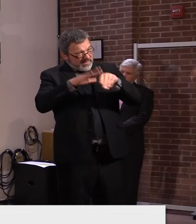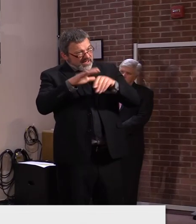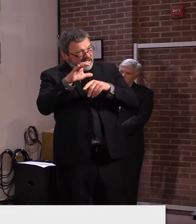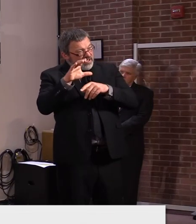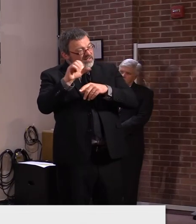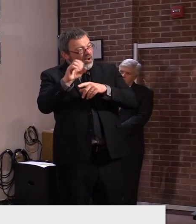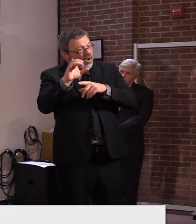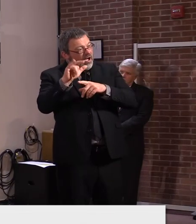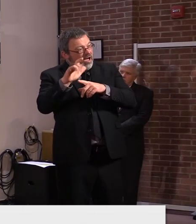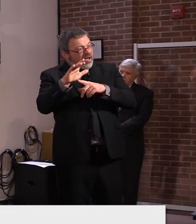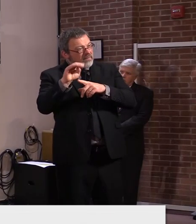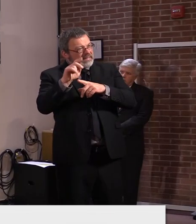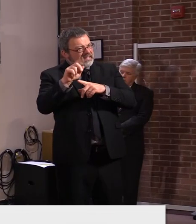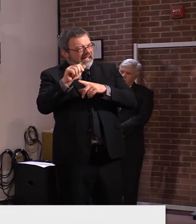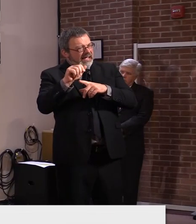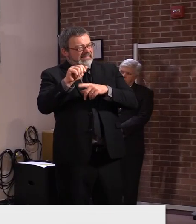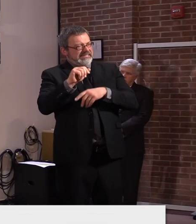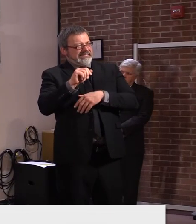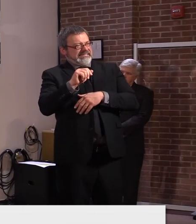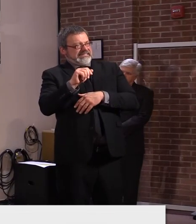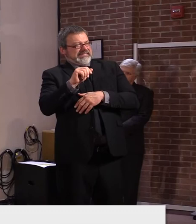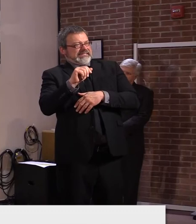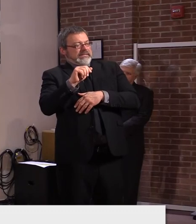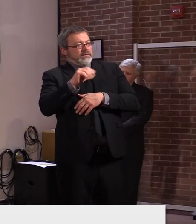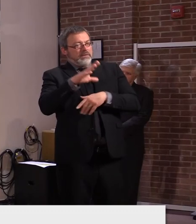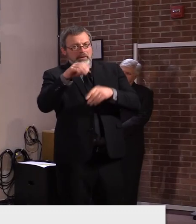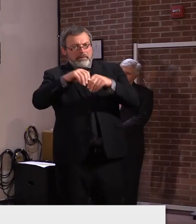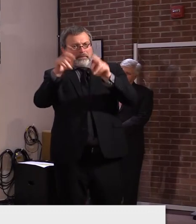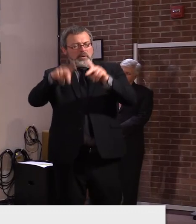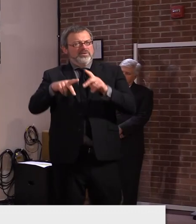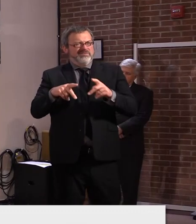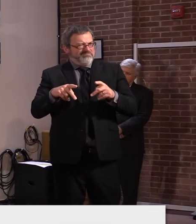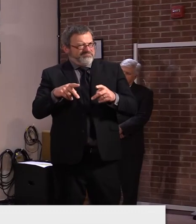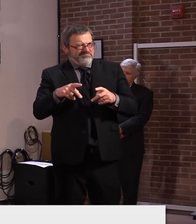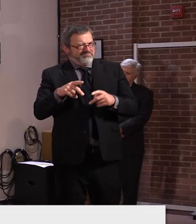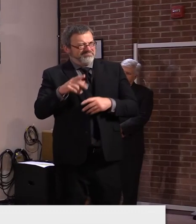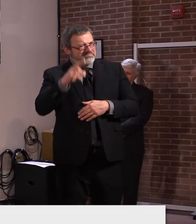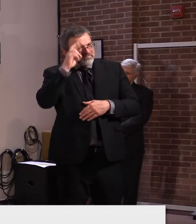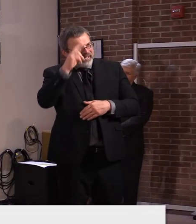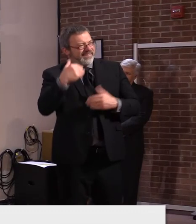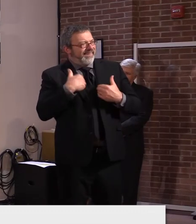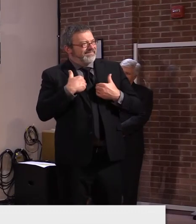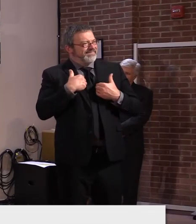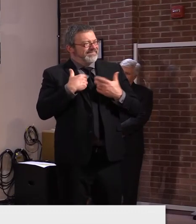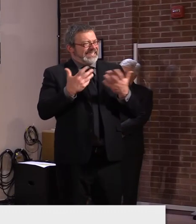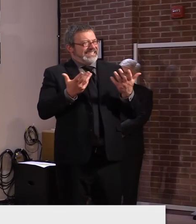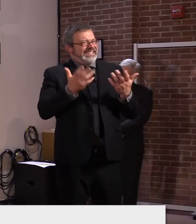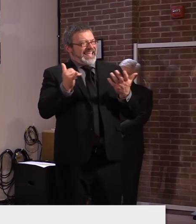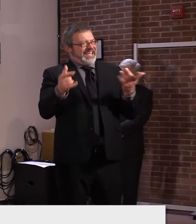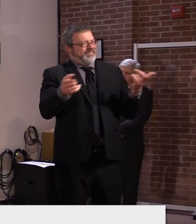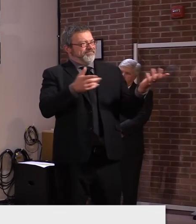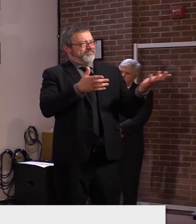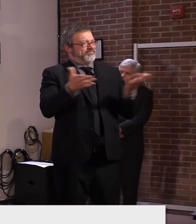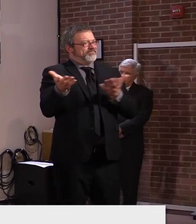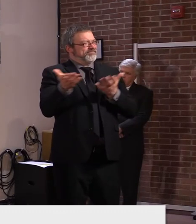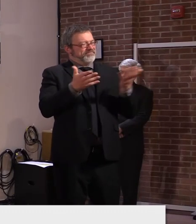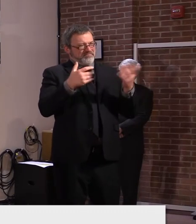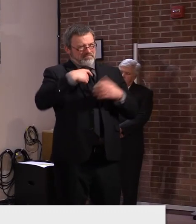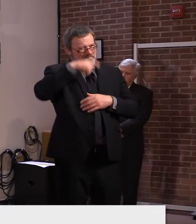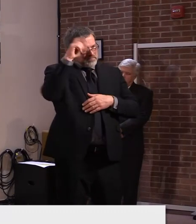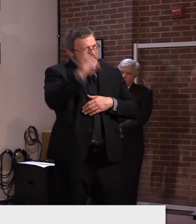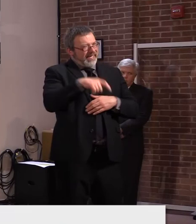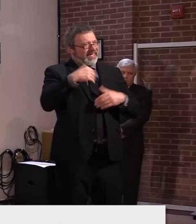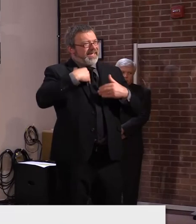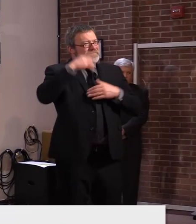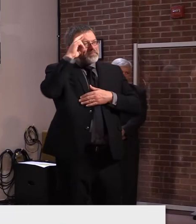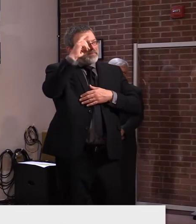to person and should be exercising more civility and self-restraint and frankly more respect for each other. So I think we